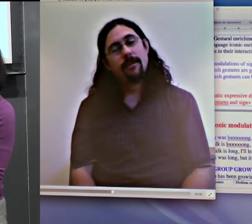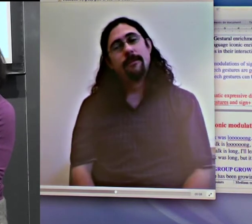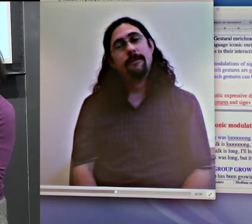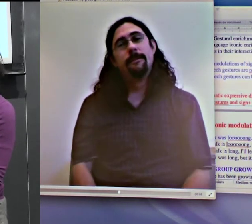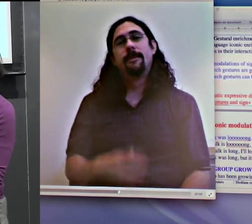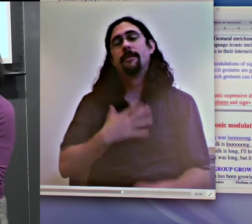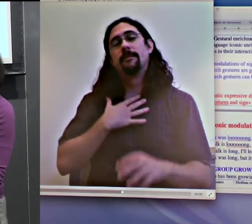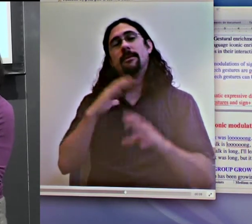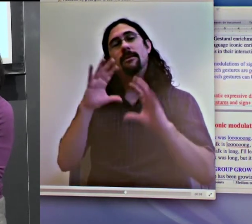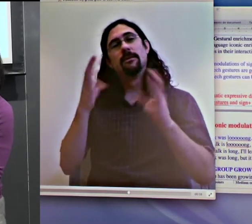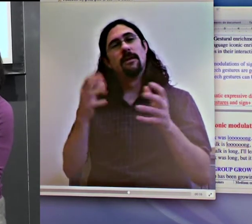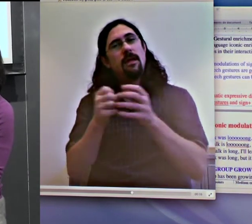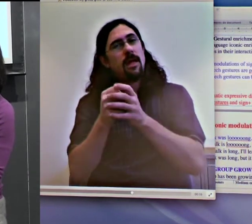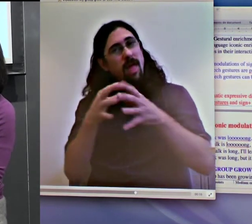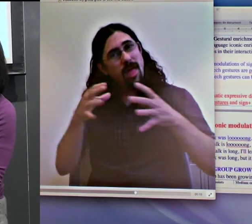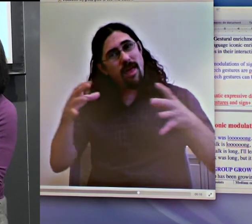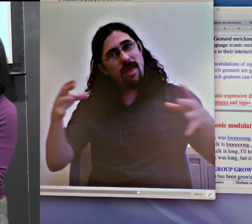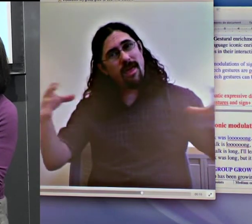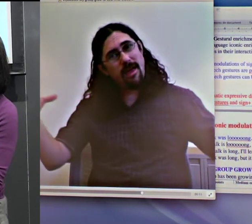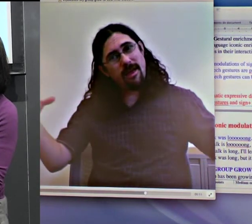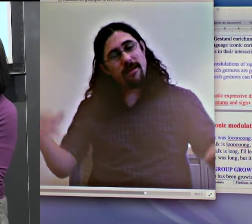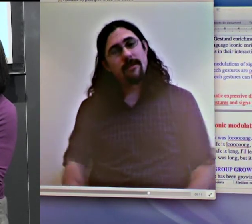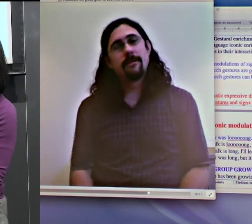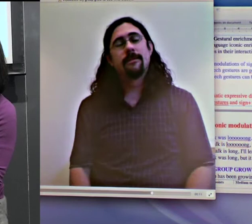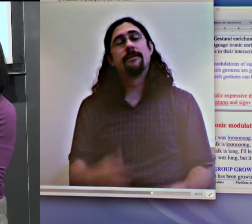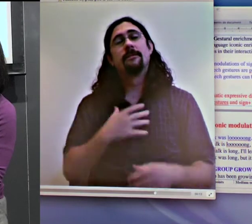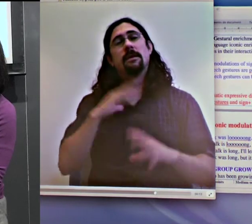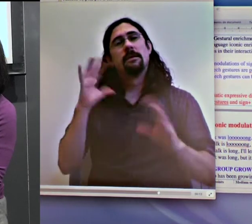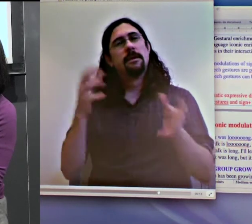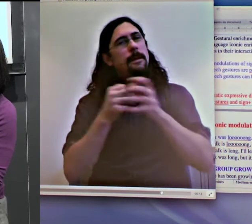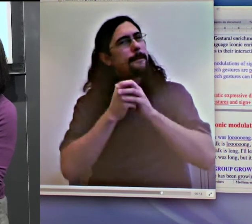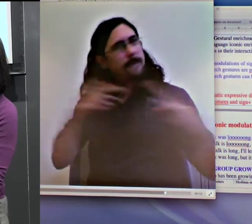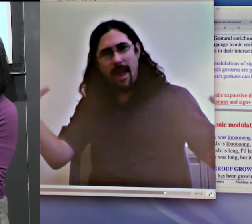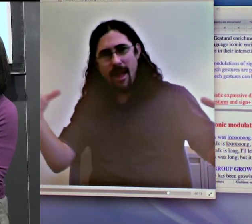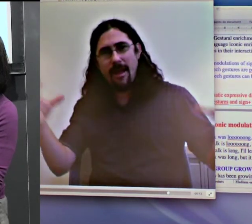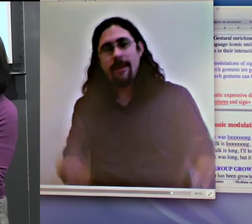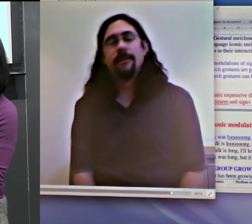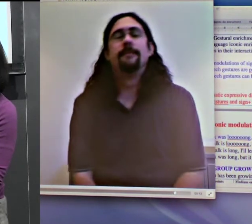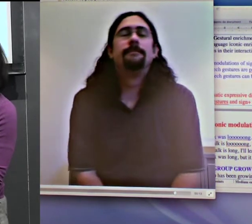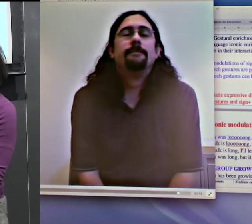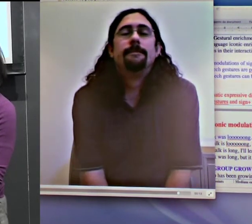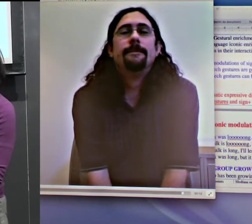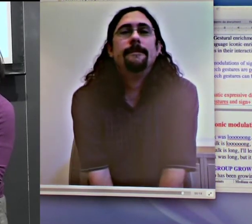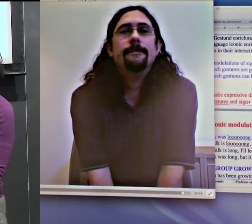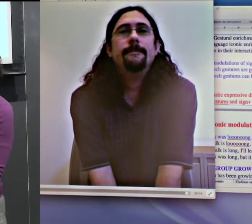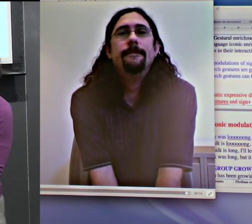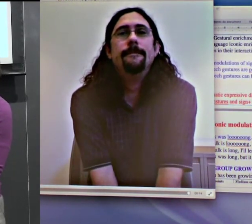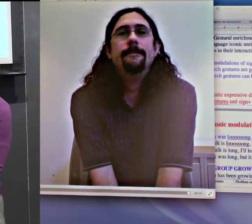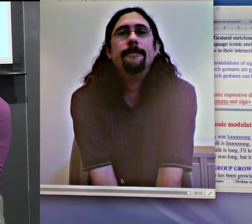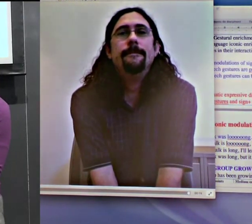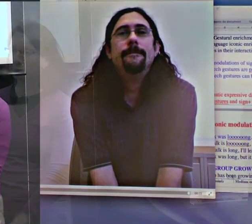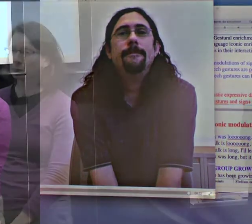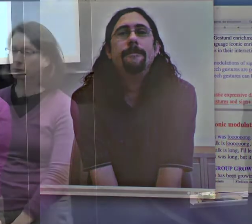grew. My group grew. My group grew. Okay, and you have basically two